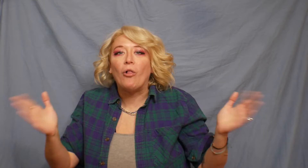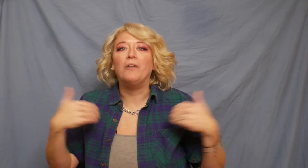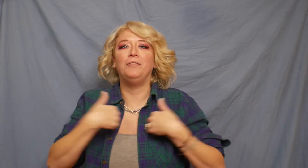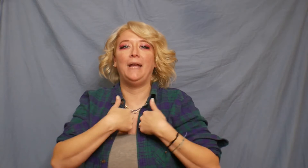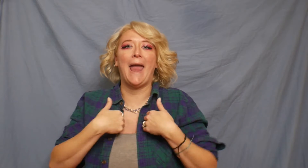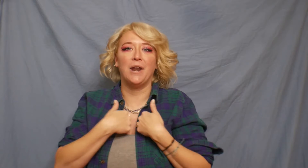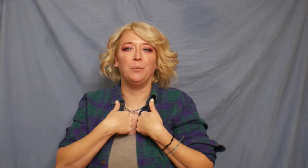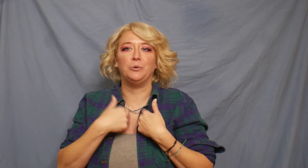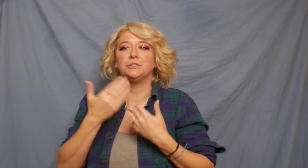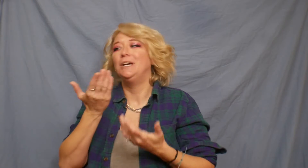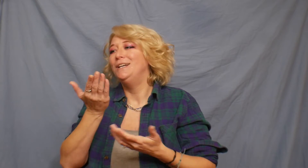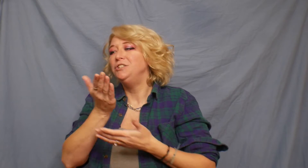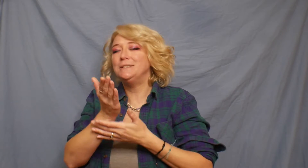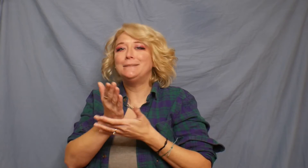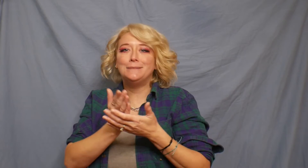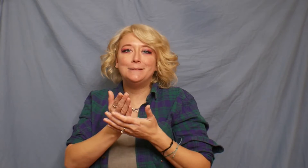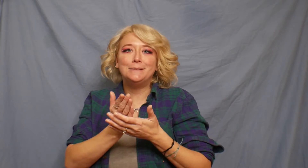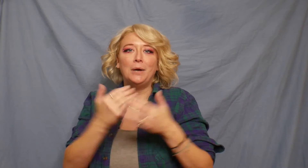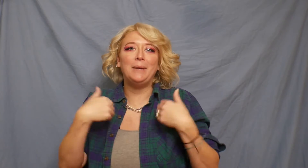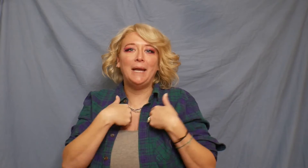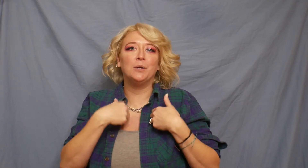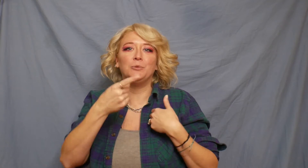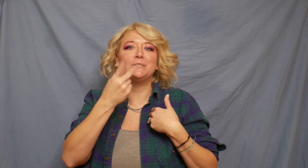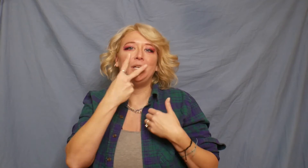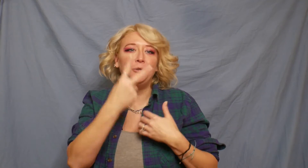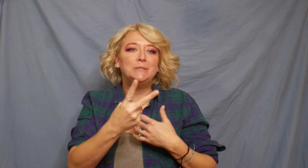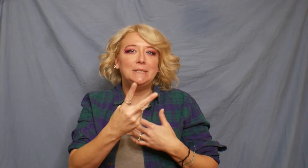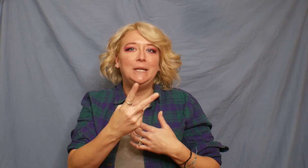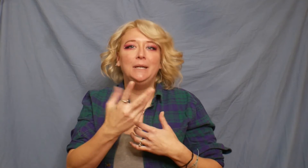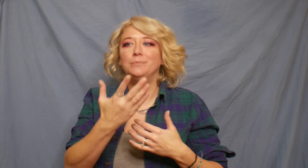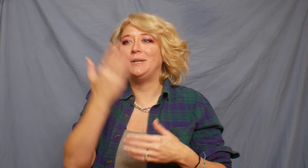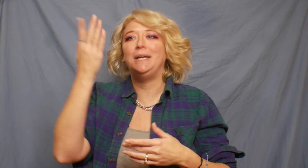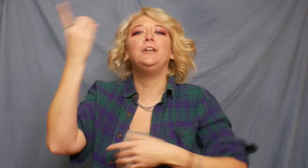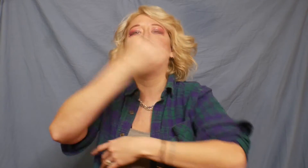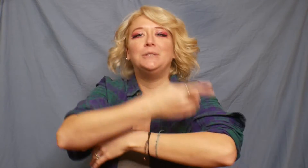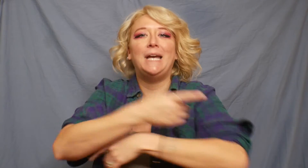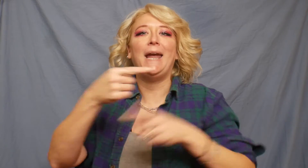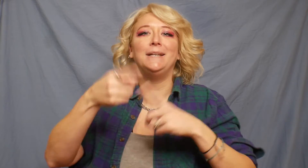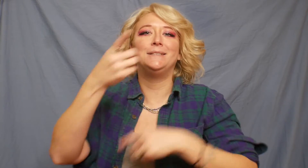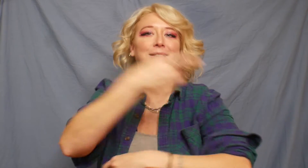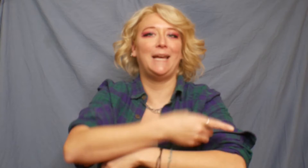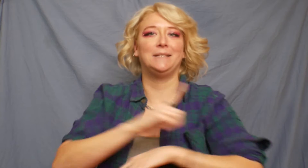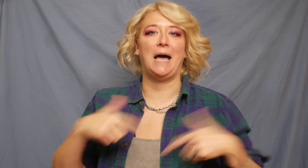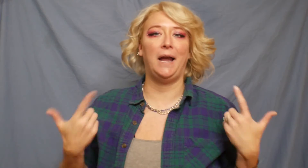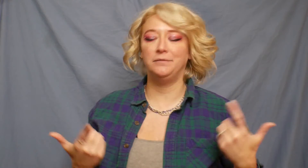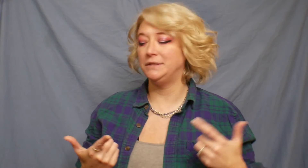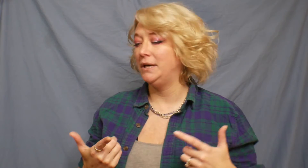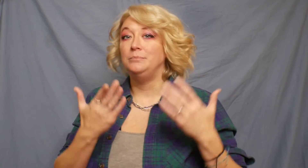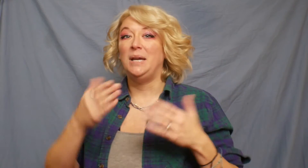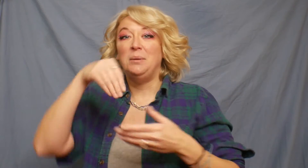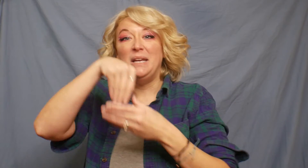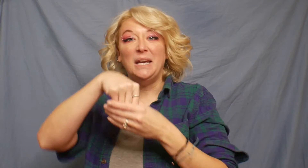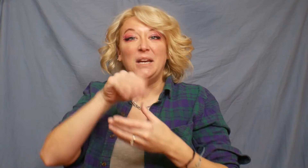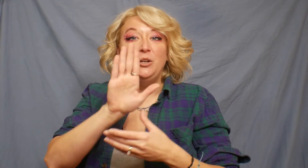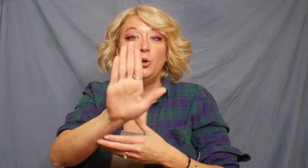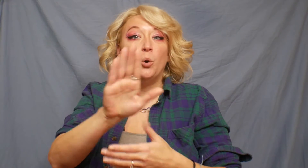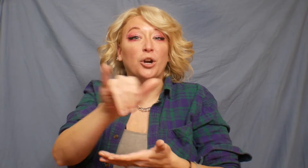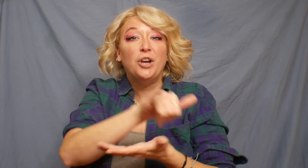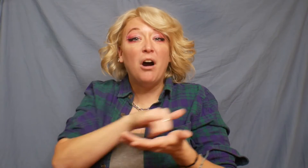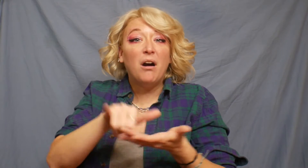of the animals, just some animals that you see like in your day-to-day lives. Maybe in your